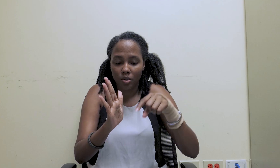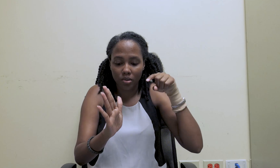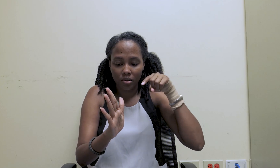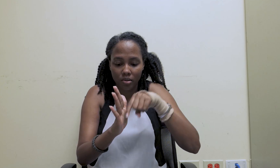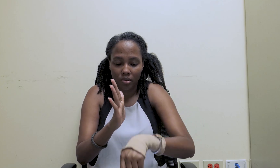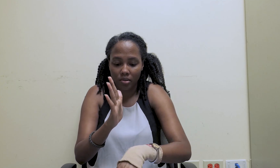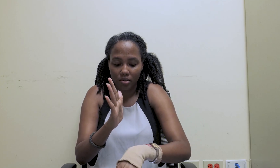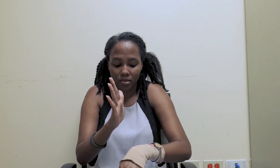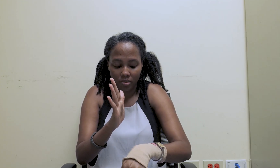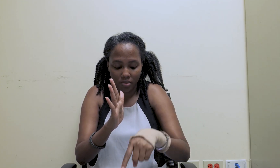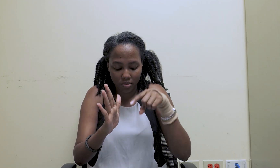down.